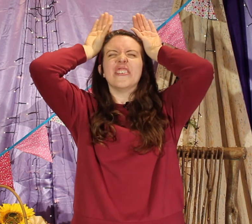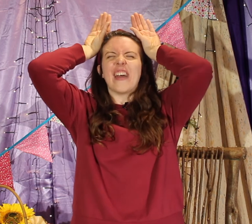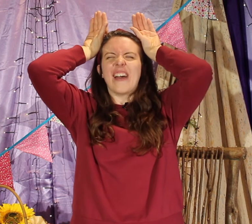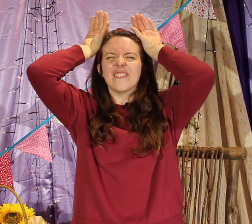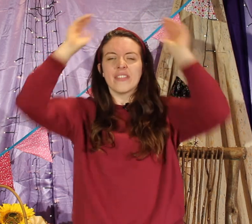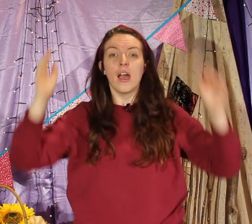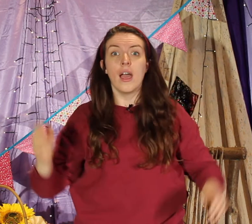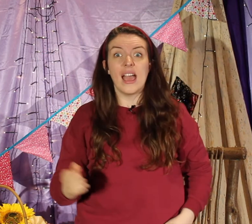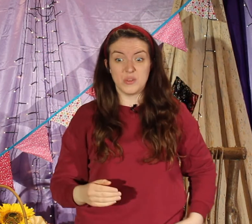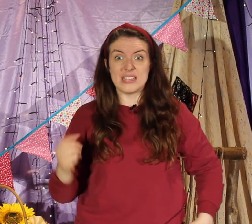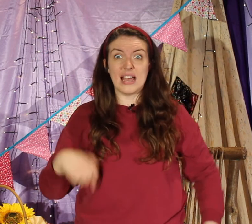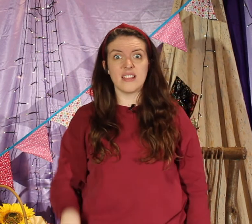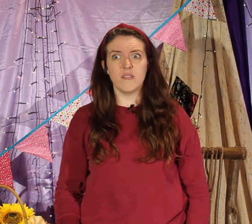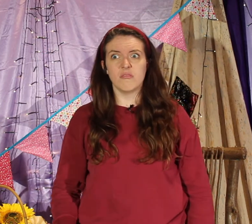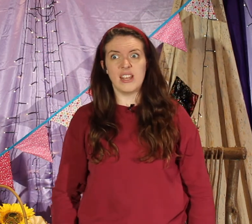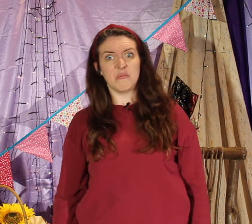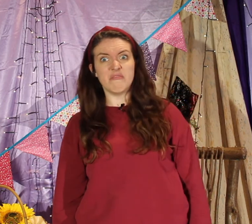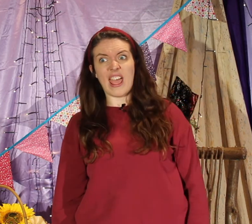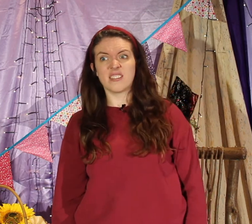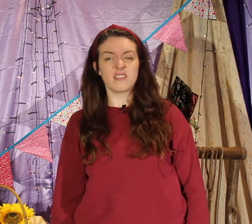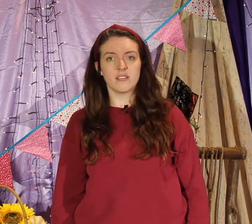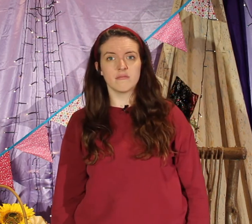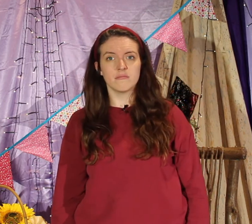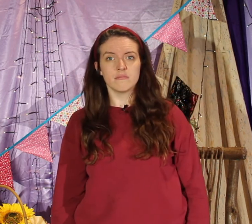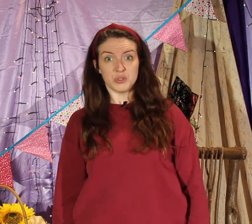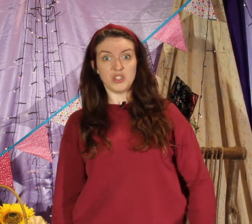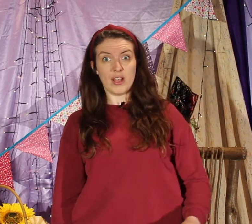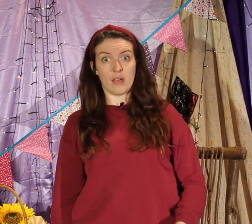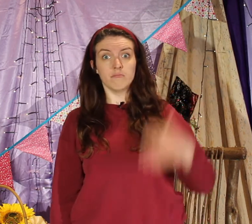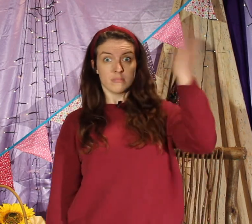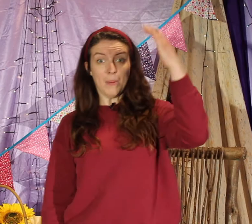that. And so he sat down and had a wee rest. Should we join him? Come on.